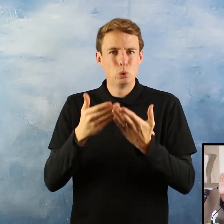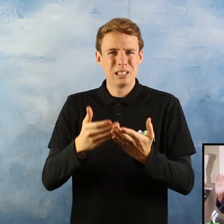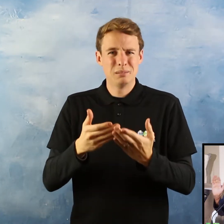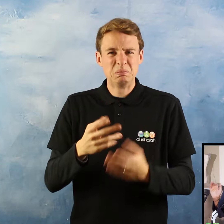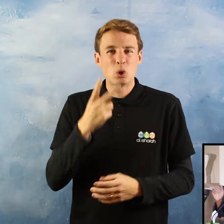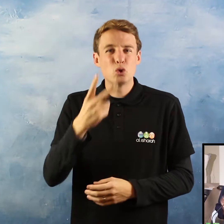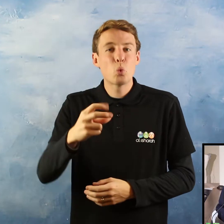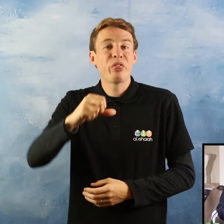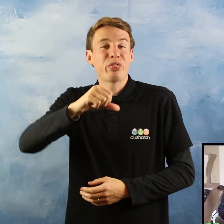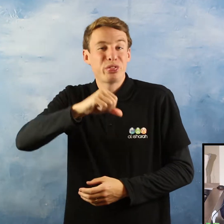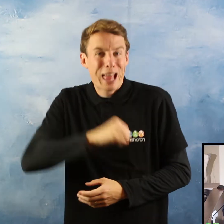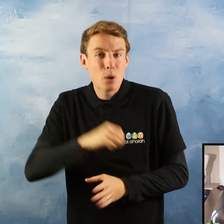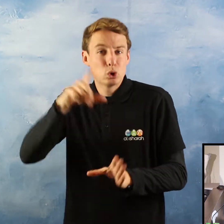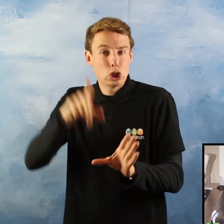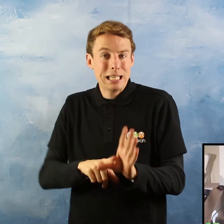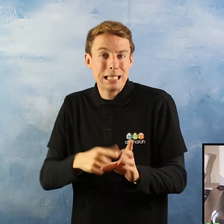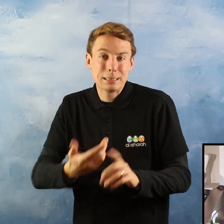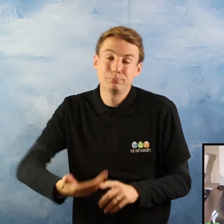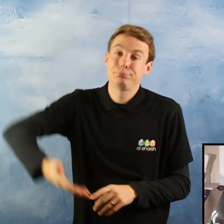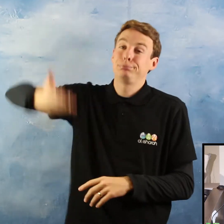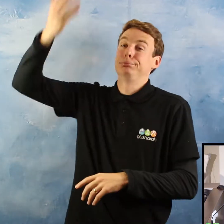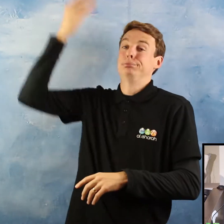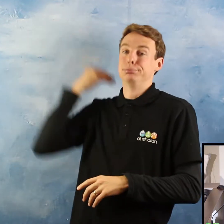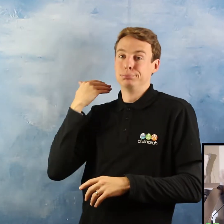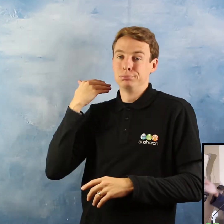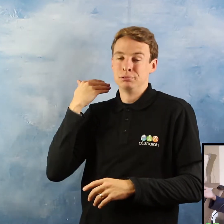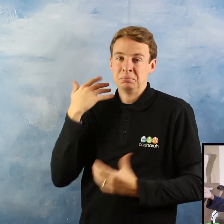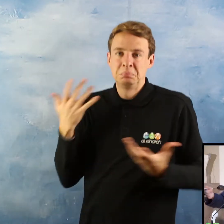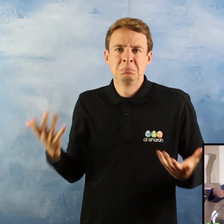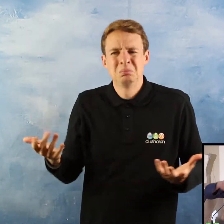good. And scientists now, studying after